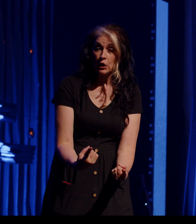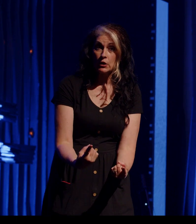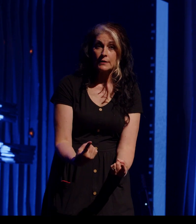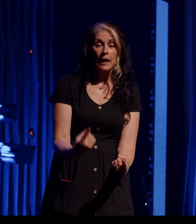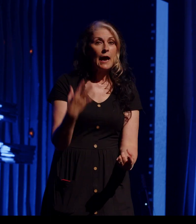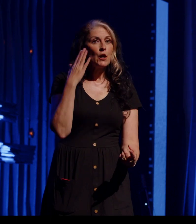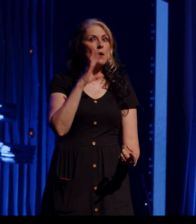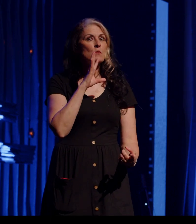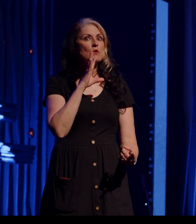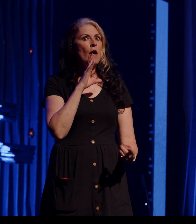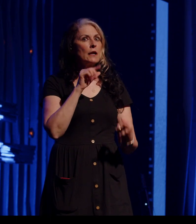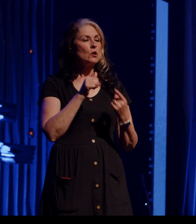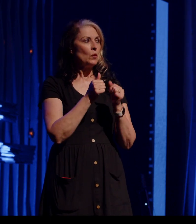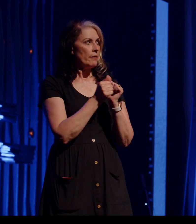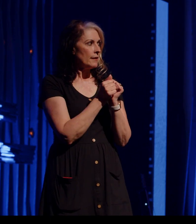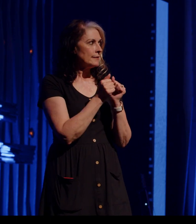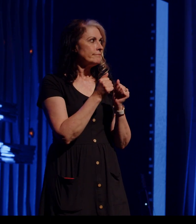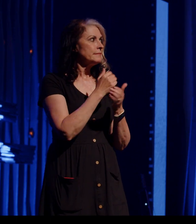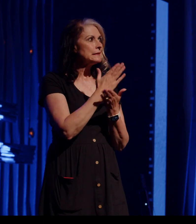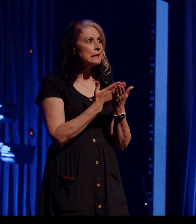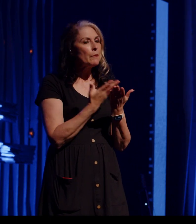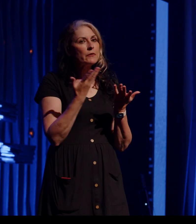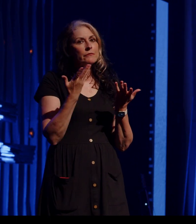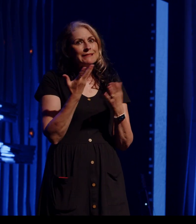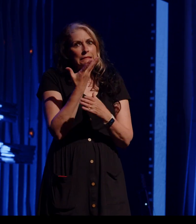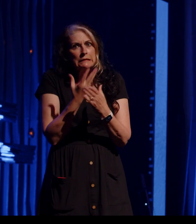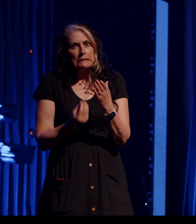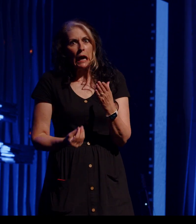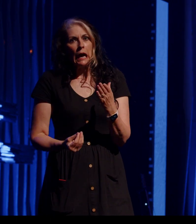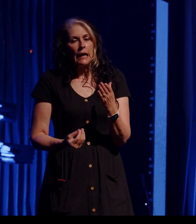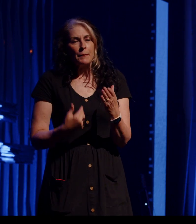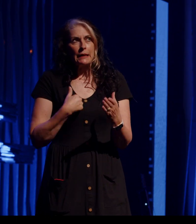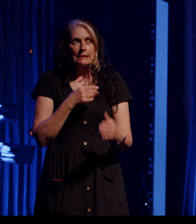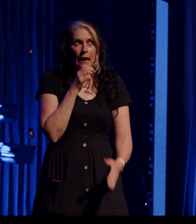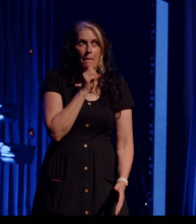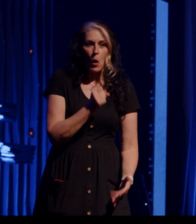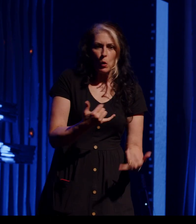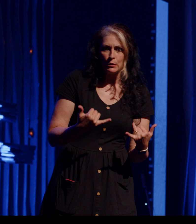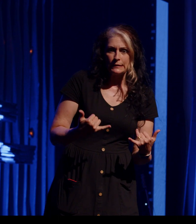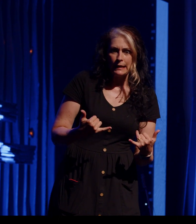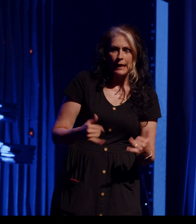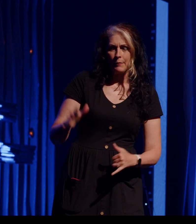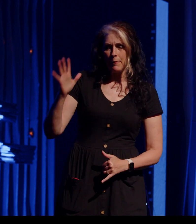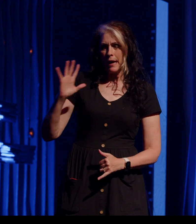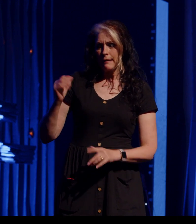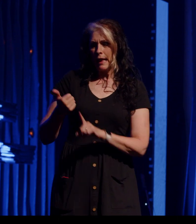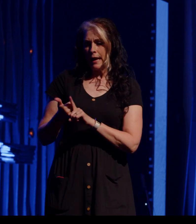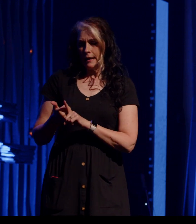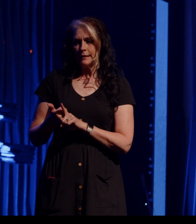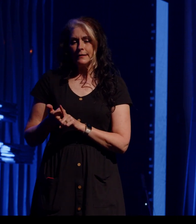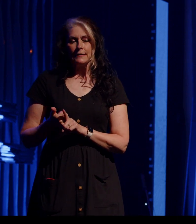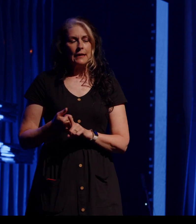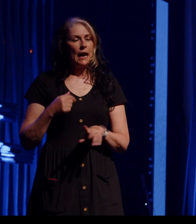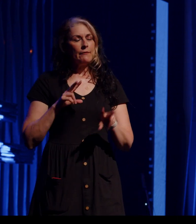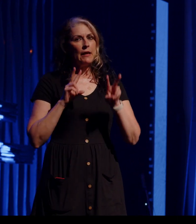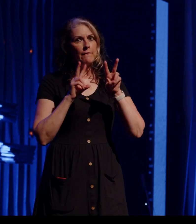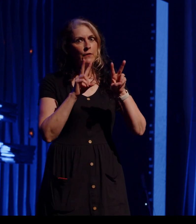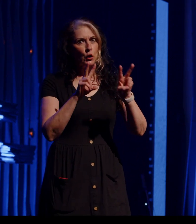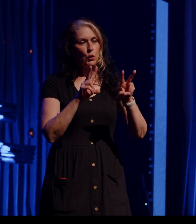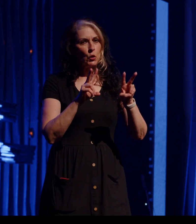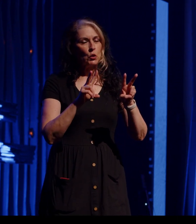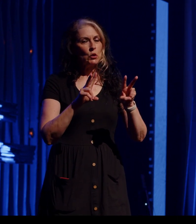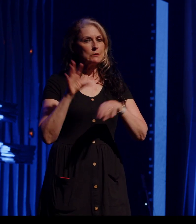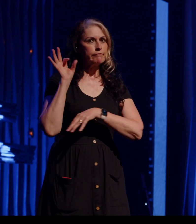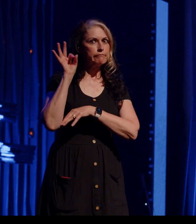know I'm talking to some that have already dearly departed because I be old today, and I've done a lot of their funerals.